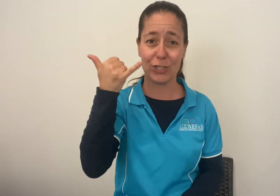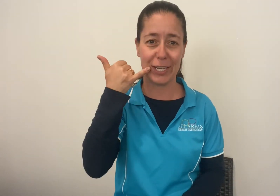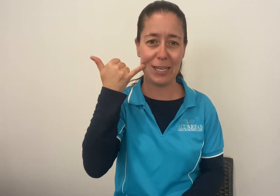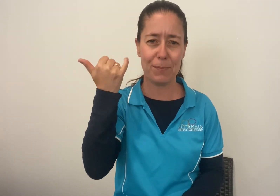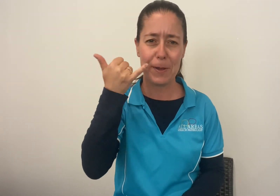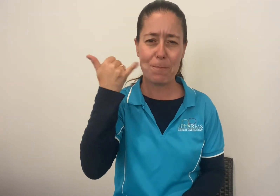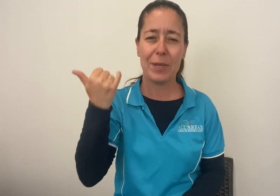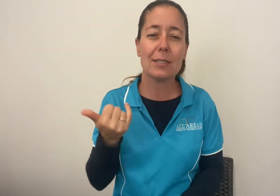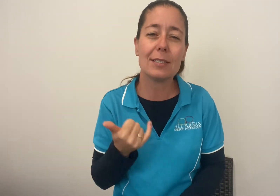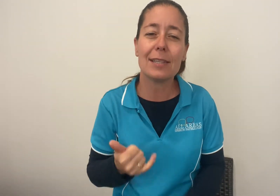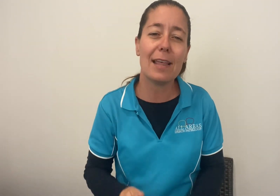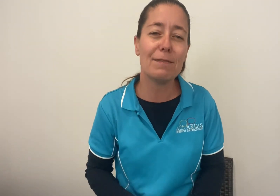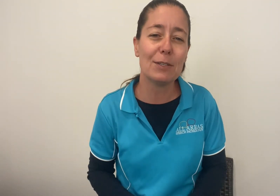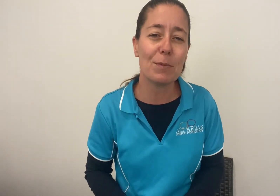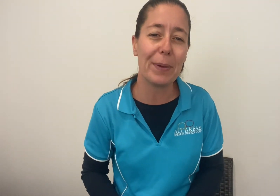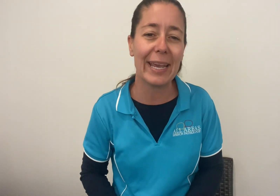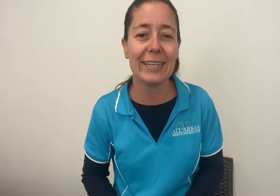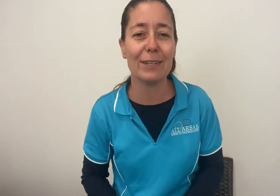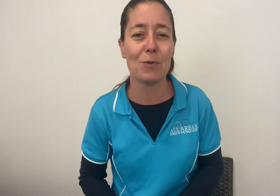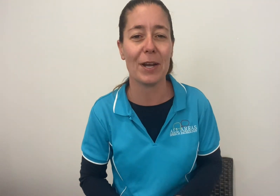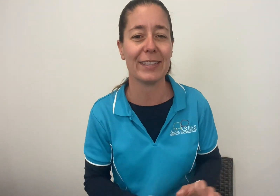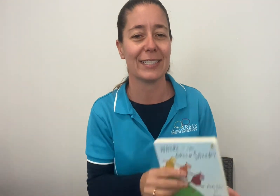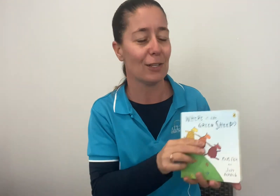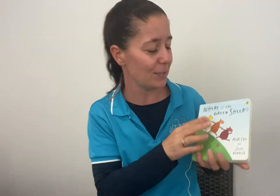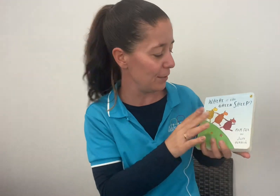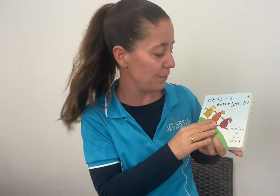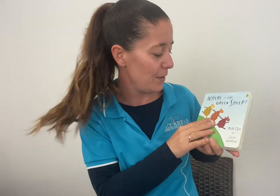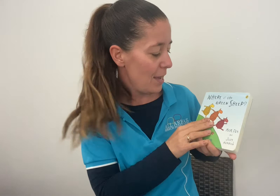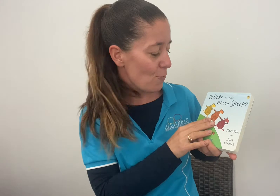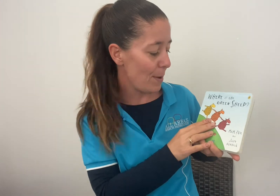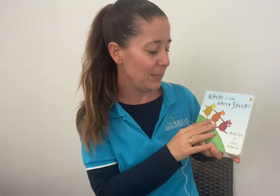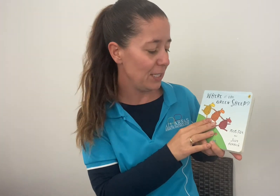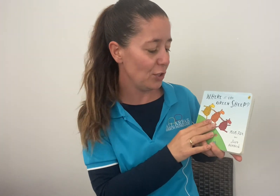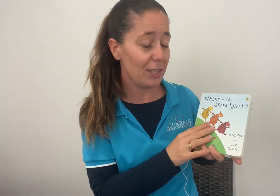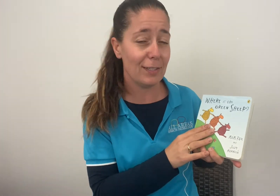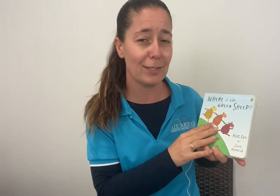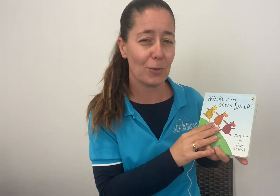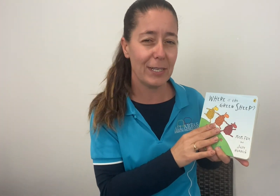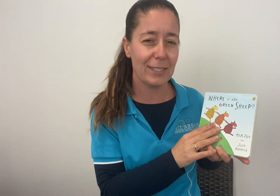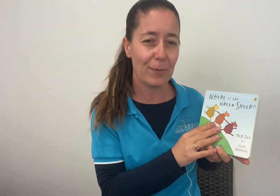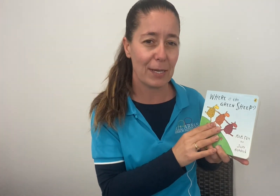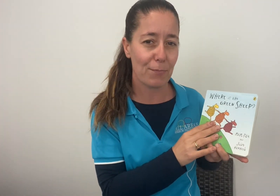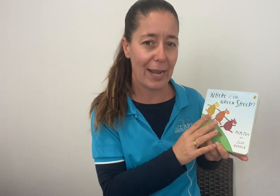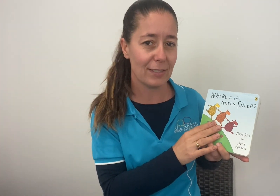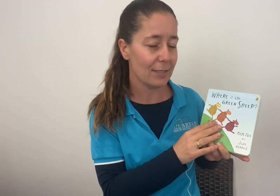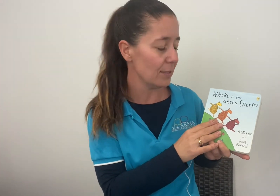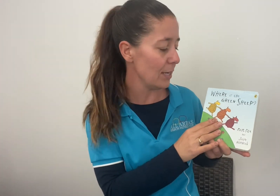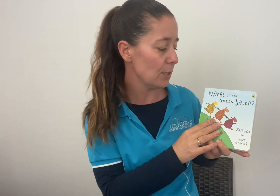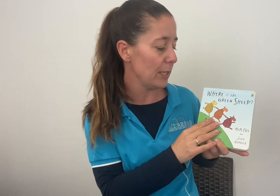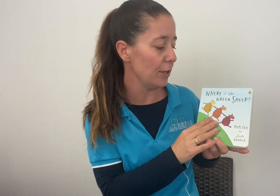sheep, because it's a lovely repetitive one. There's lots of repetition in this story, so we can practice the signs we're learning.